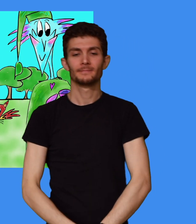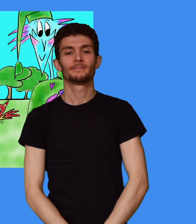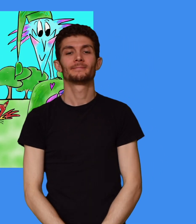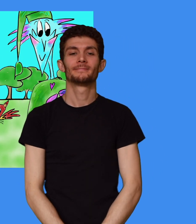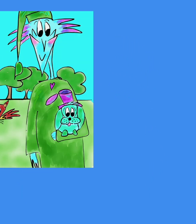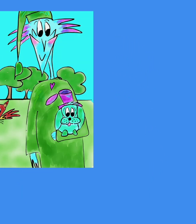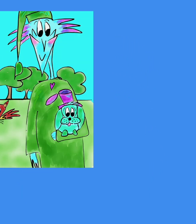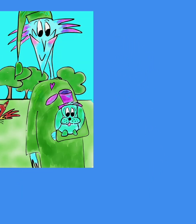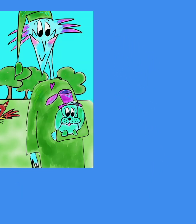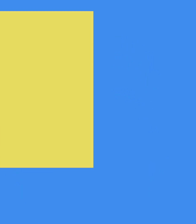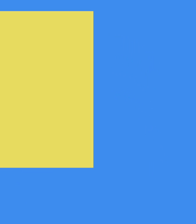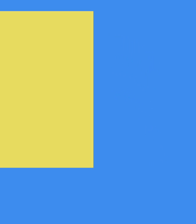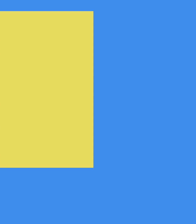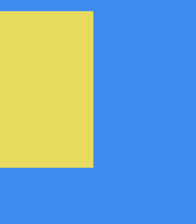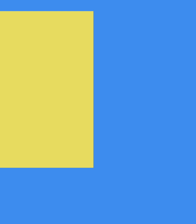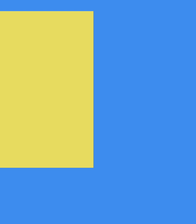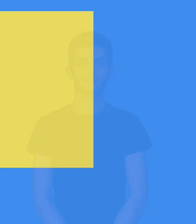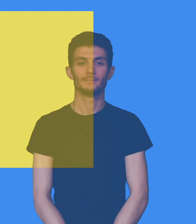Shah.